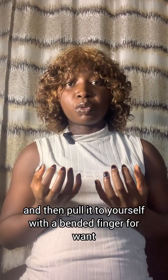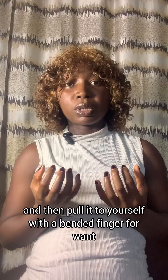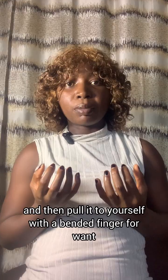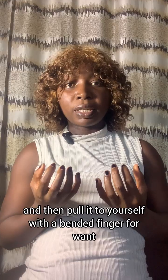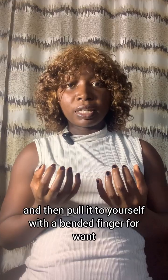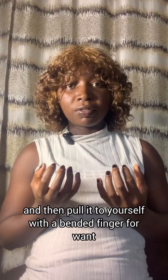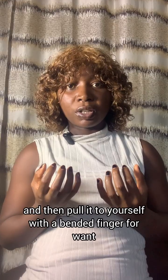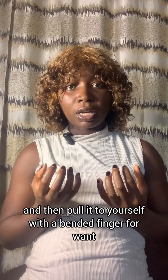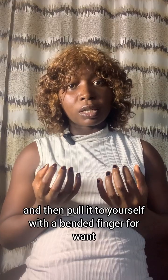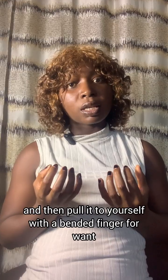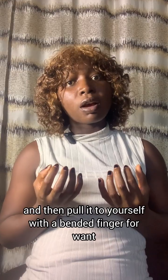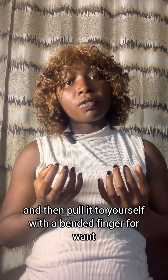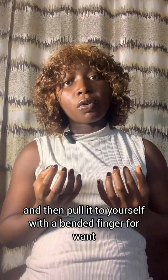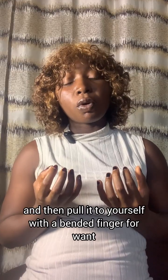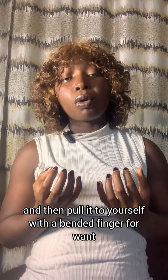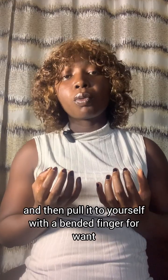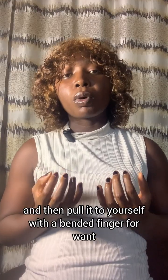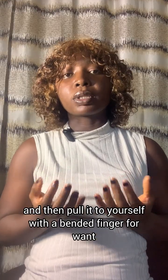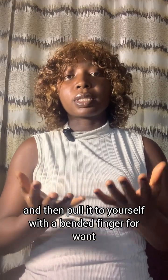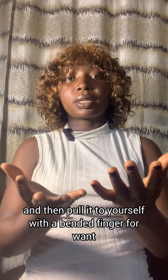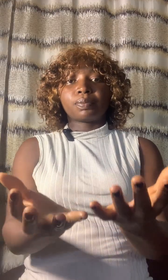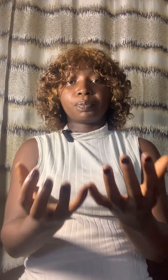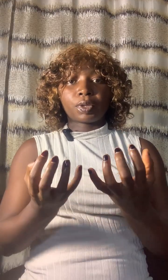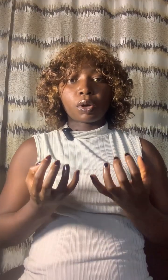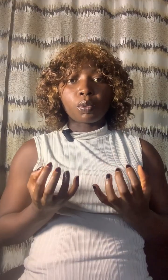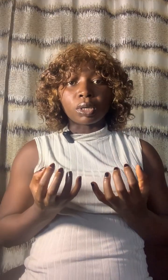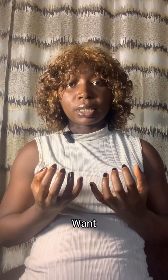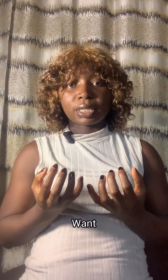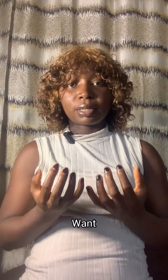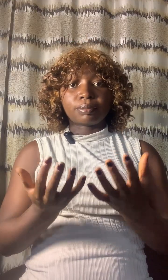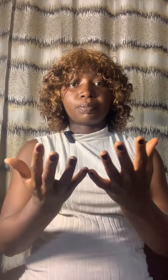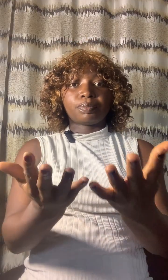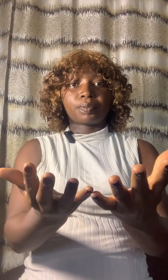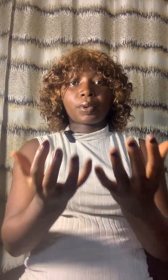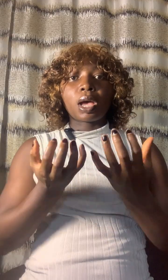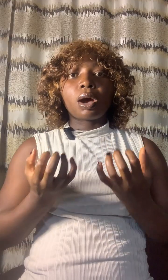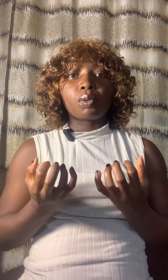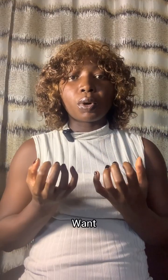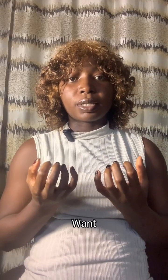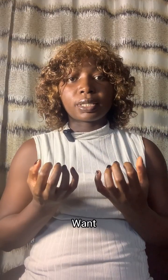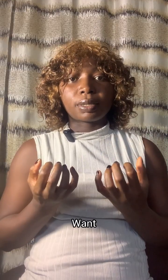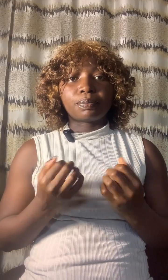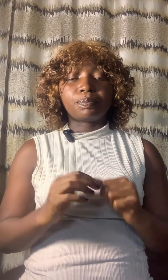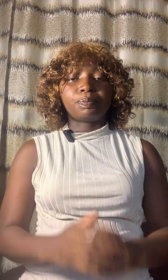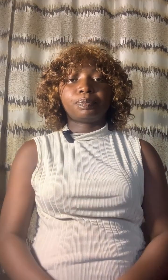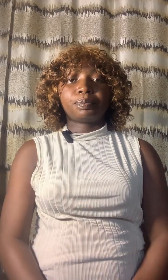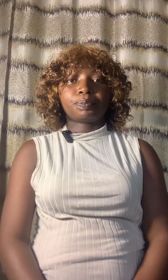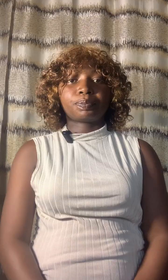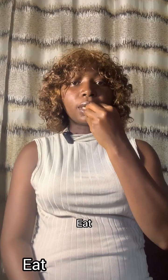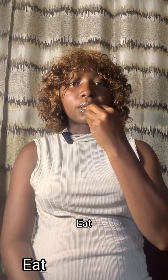a bended finger for want, want, want. Eat,